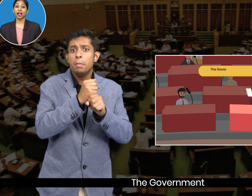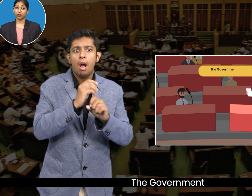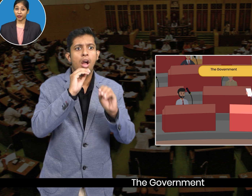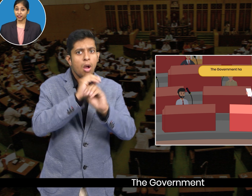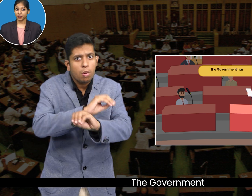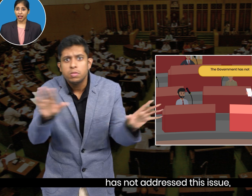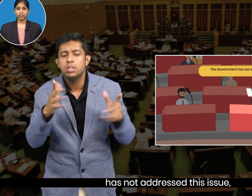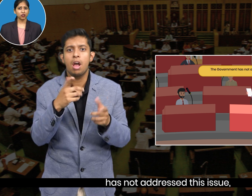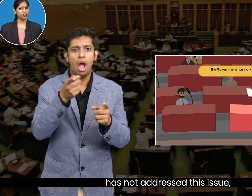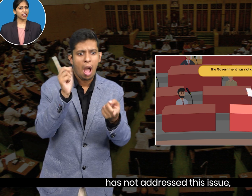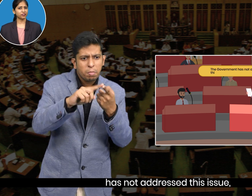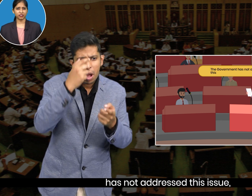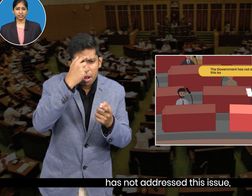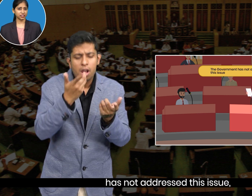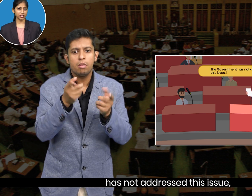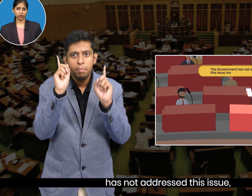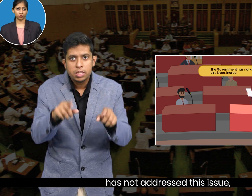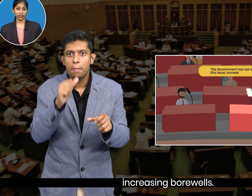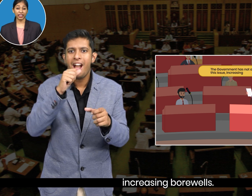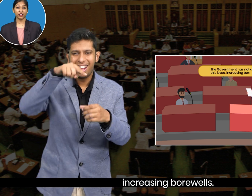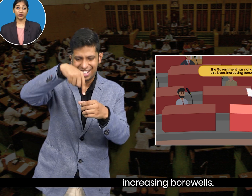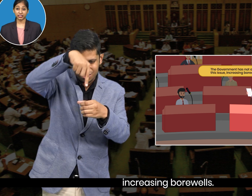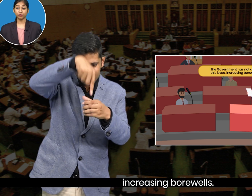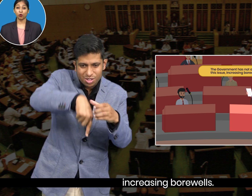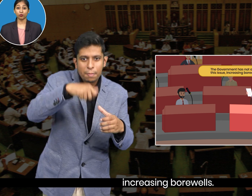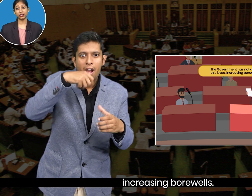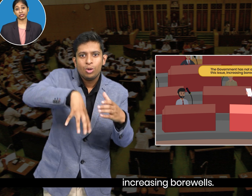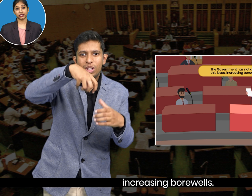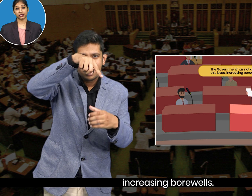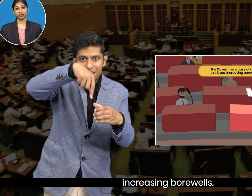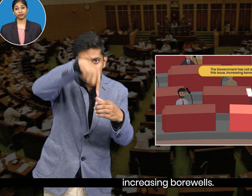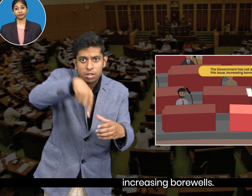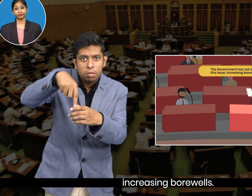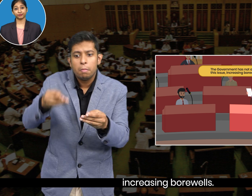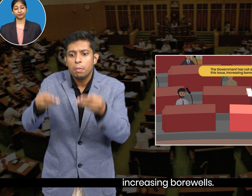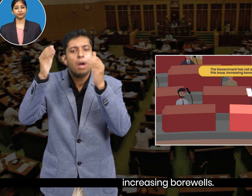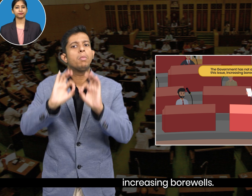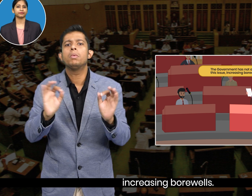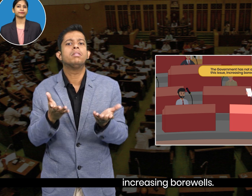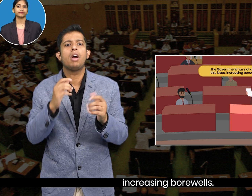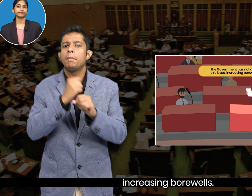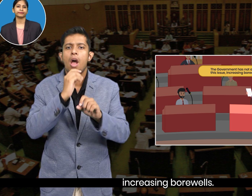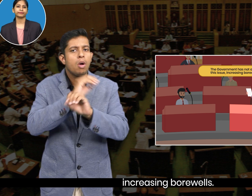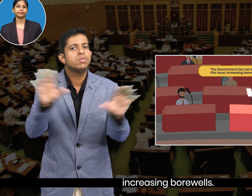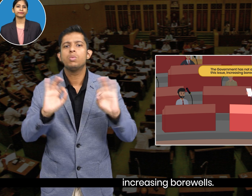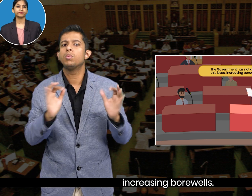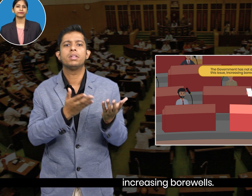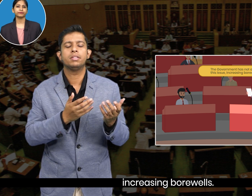The government has not addressed this issue, increasing borewells.